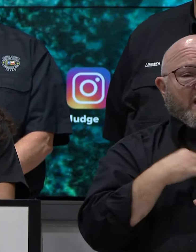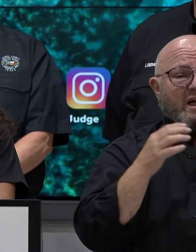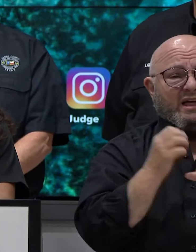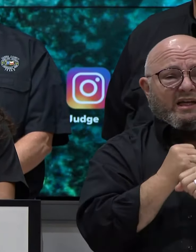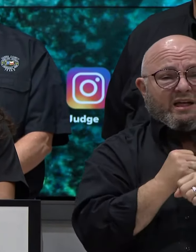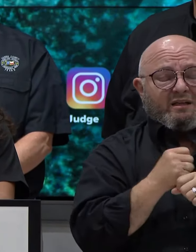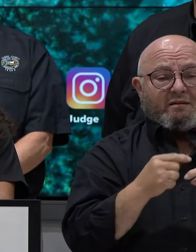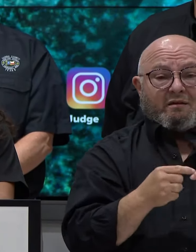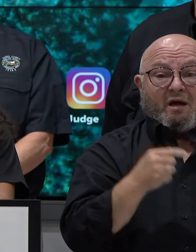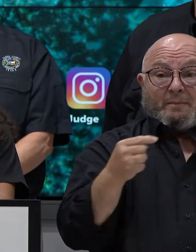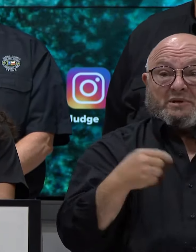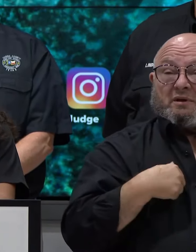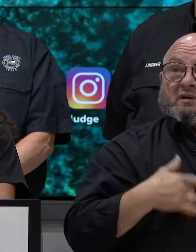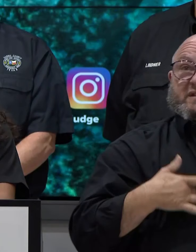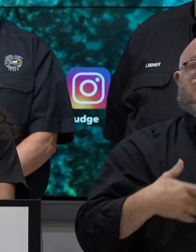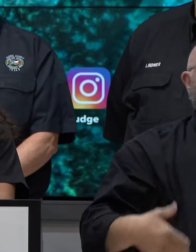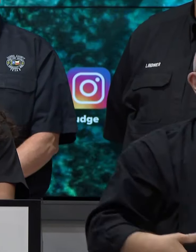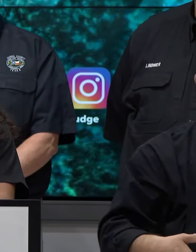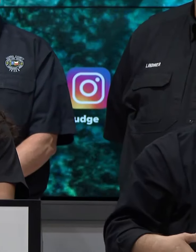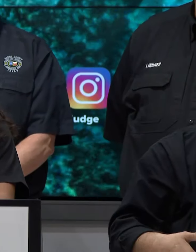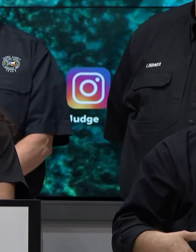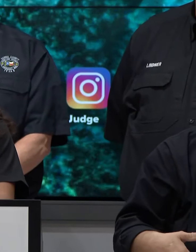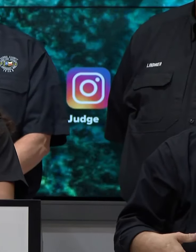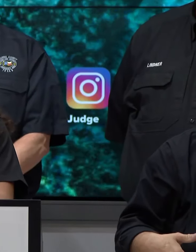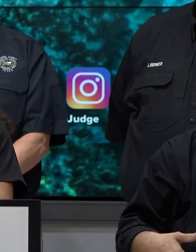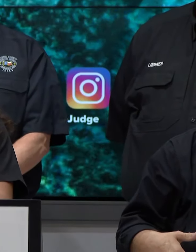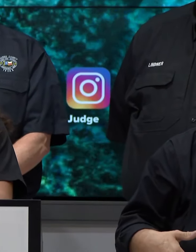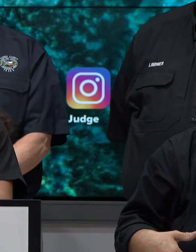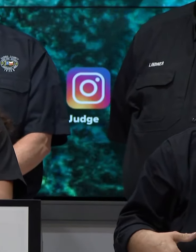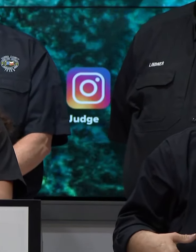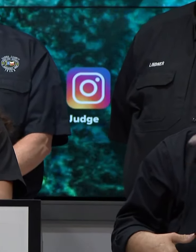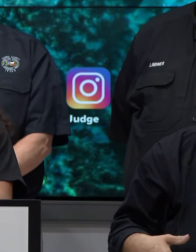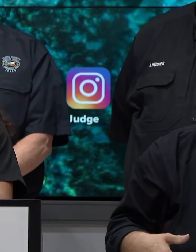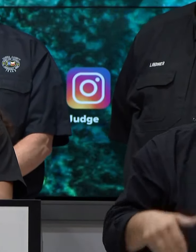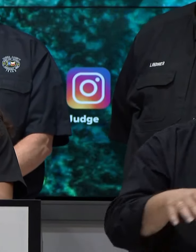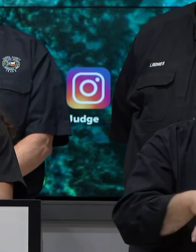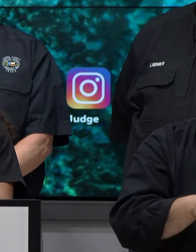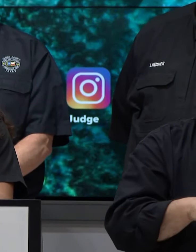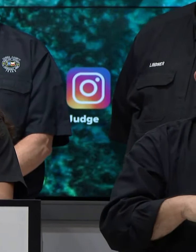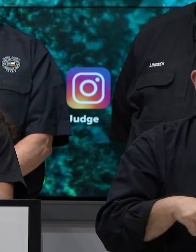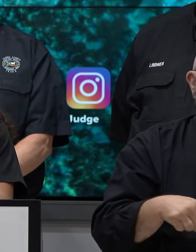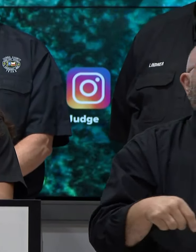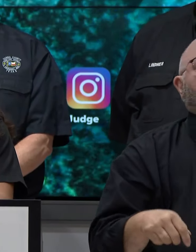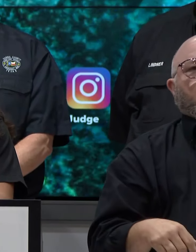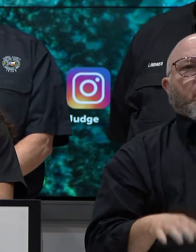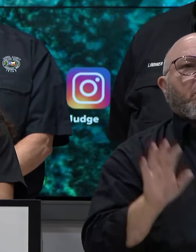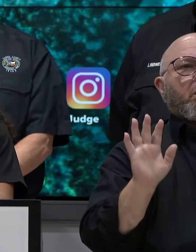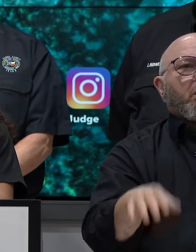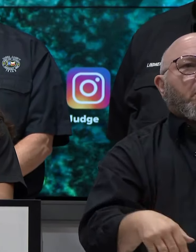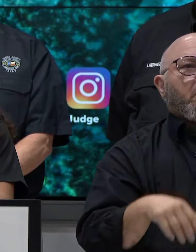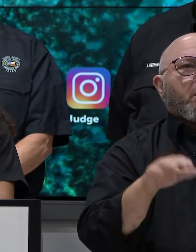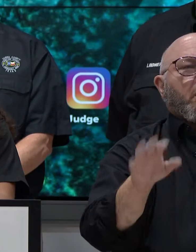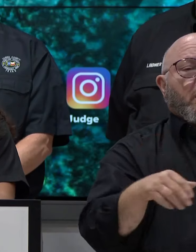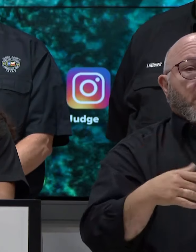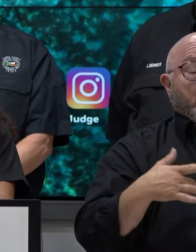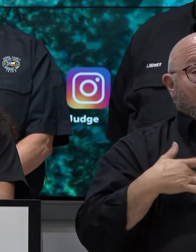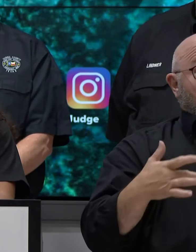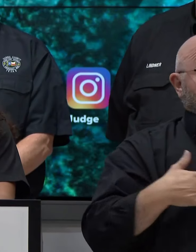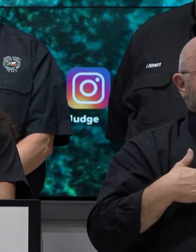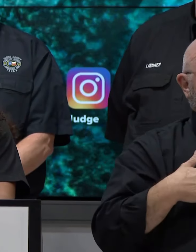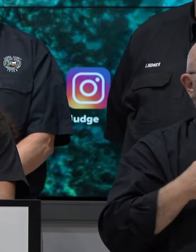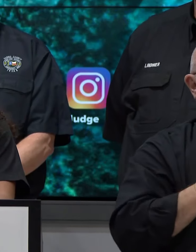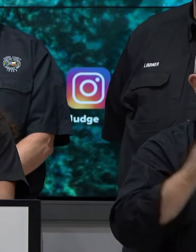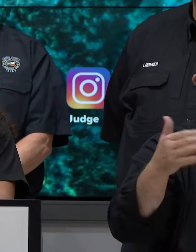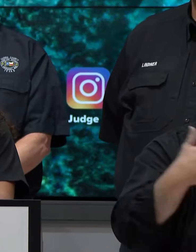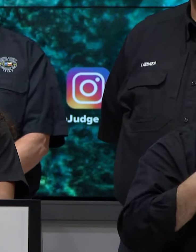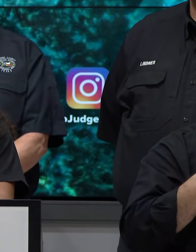opposite sense, if it seems to me that they're dragging their feet, that they're not listening to concerns the public has, I'm going to share